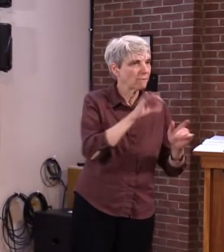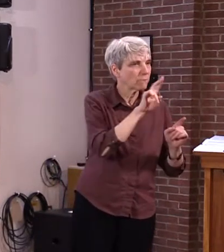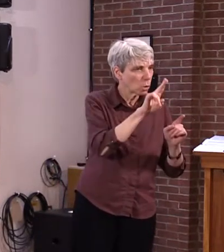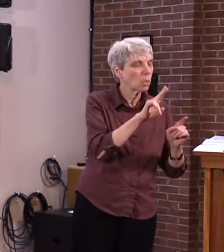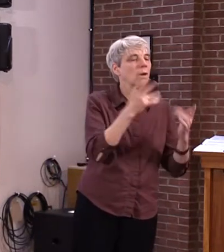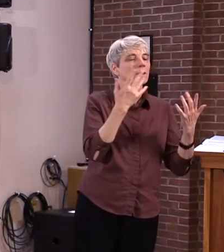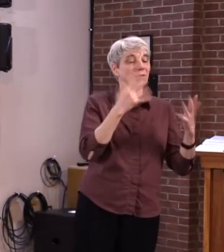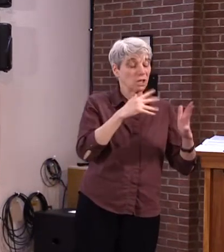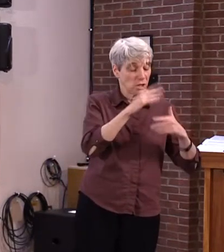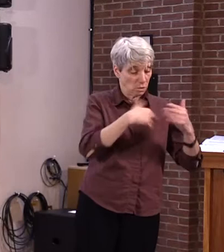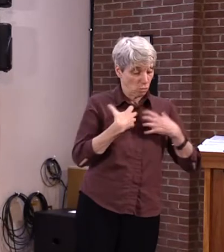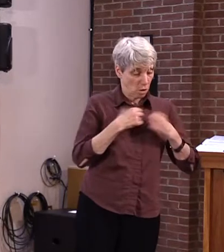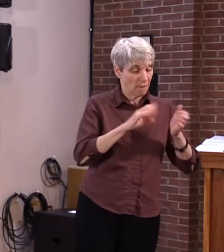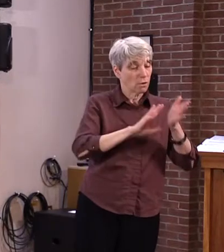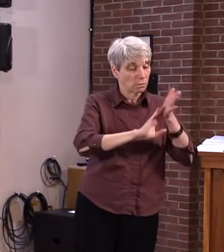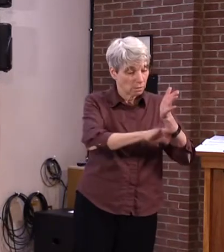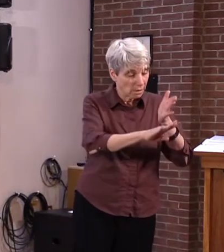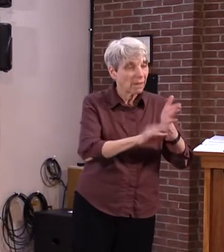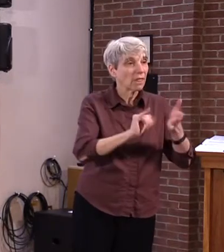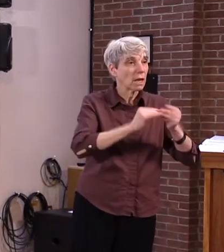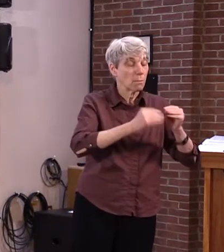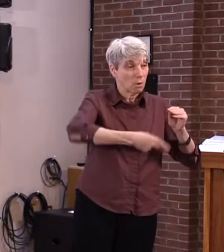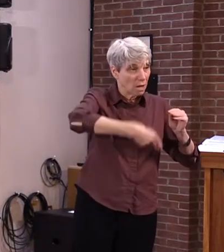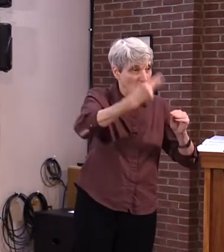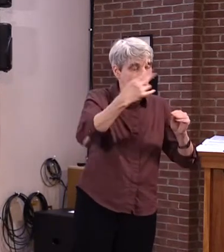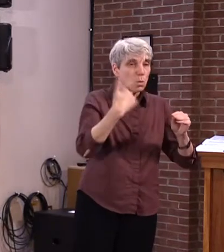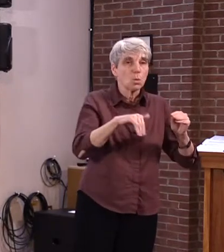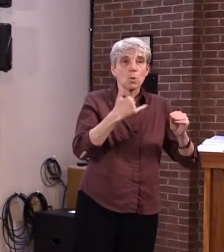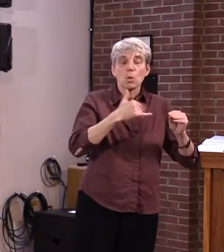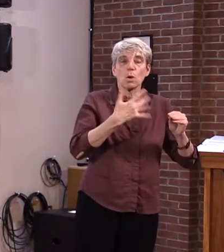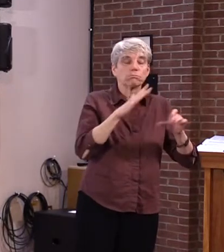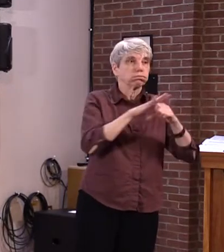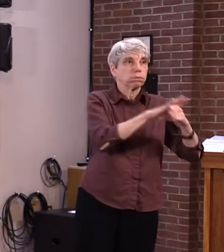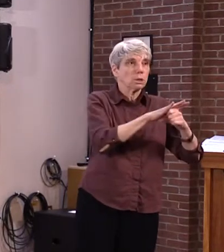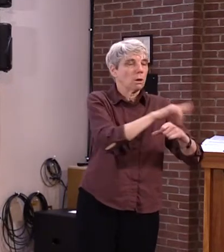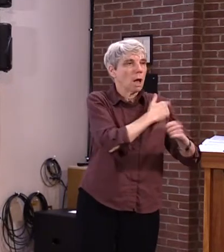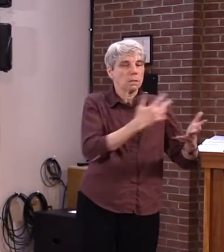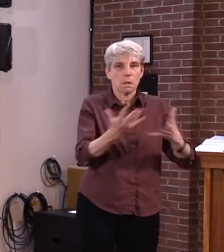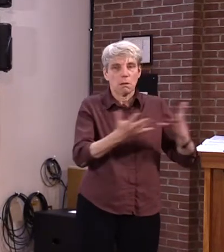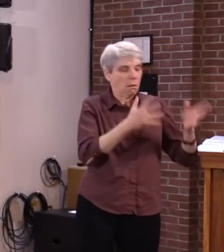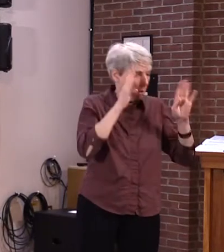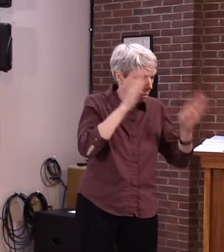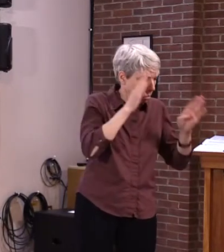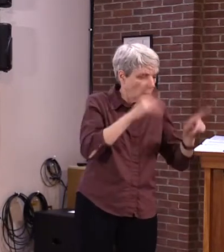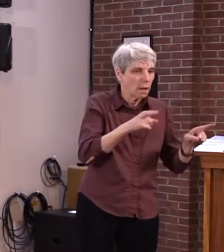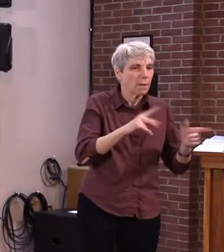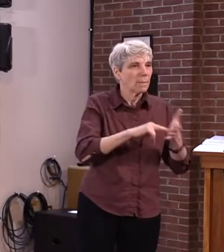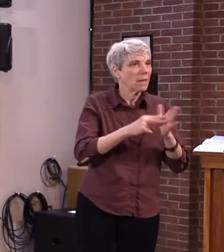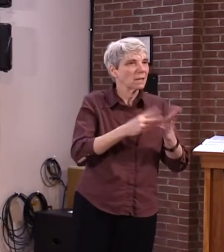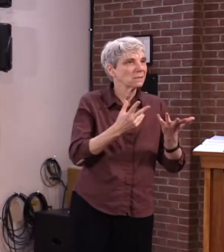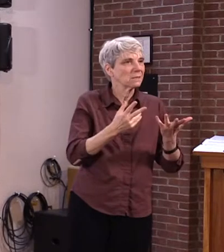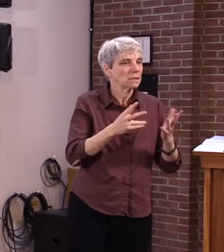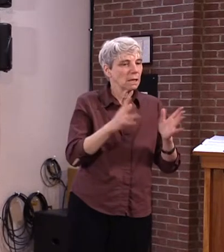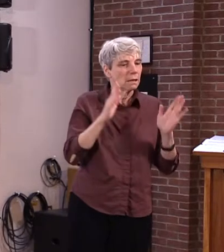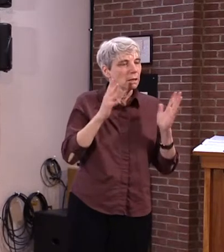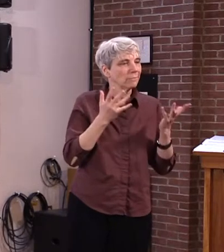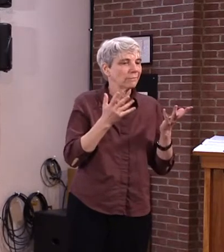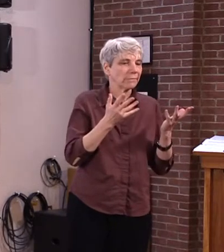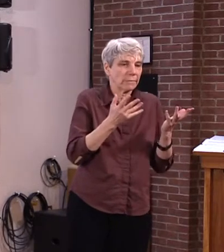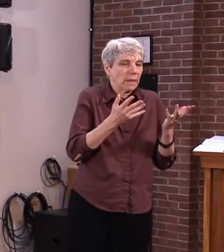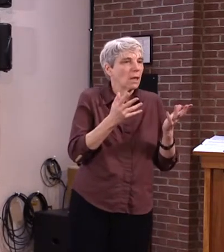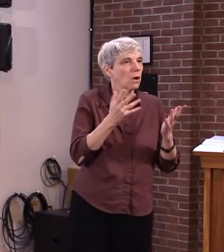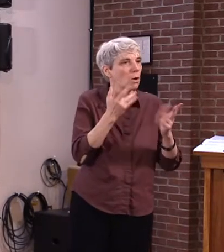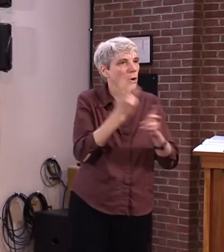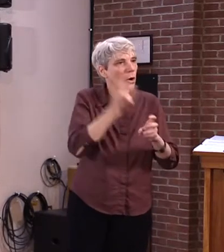strain on the hospital capacity. So anything that we can do to get those numbers down so that there is more hospital availability for anyone that might